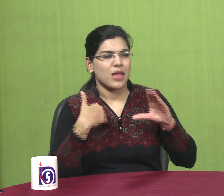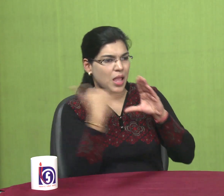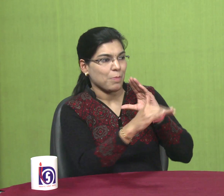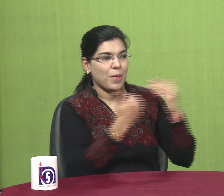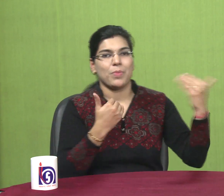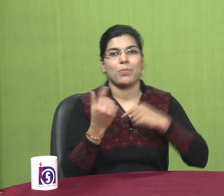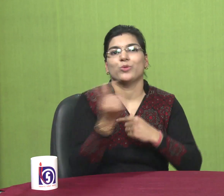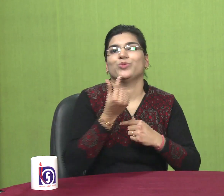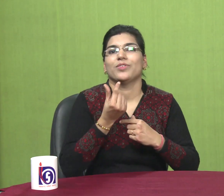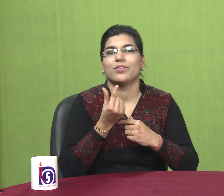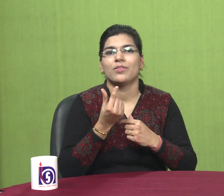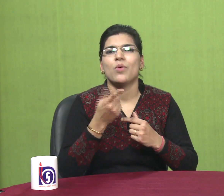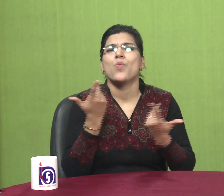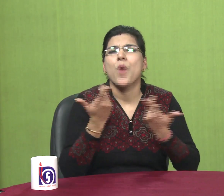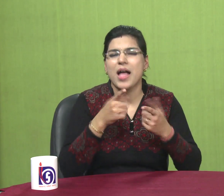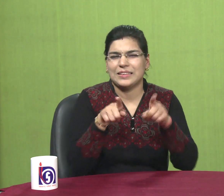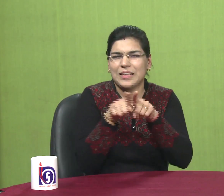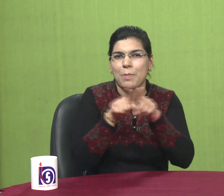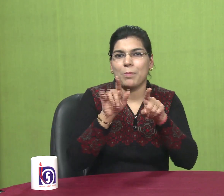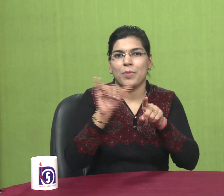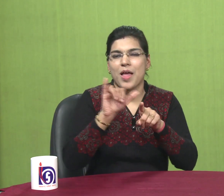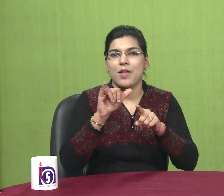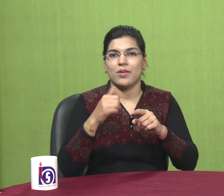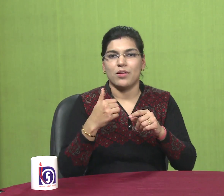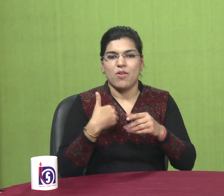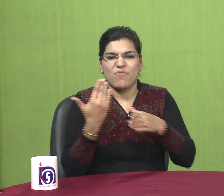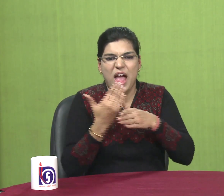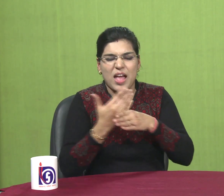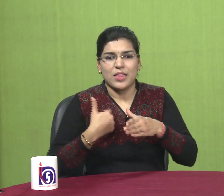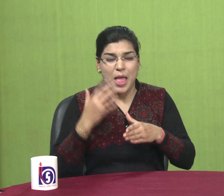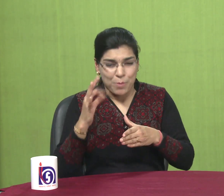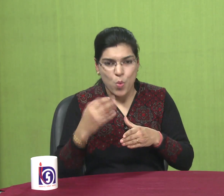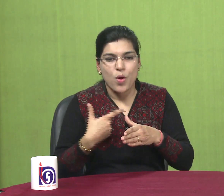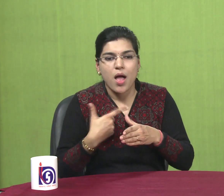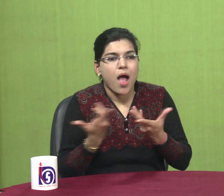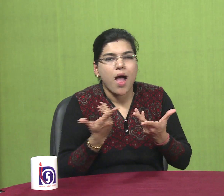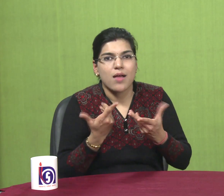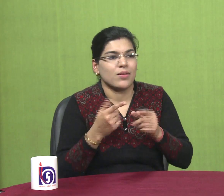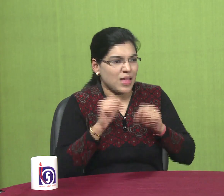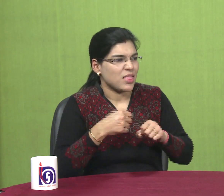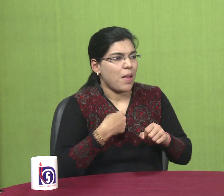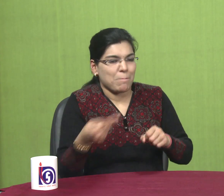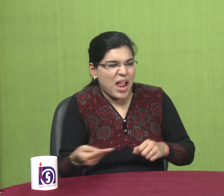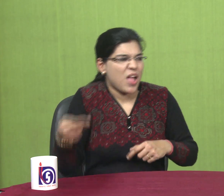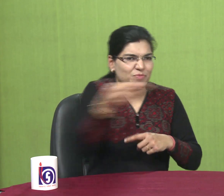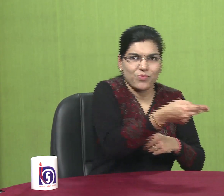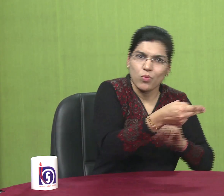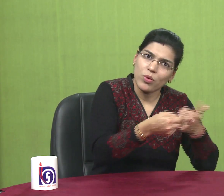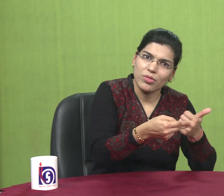Everyone has a separate email. If there are my private documents